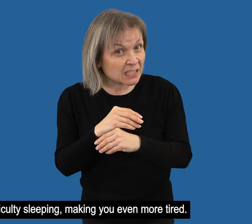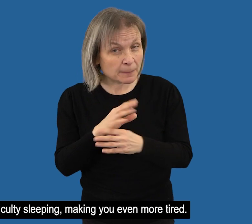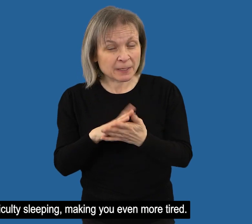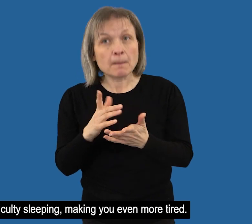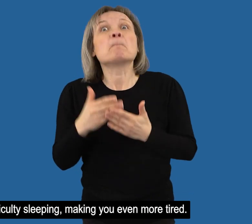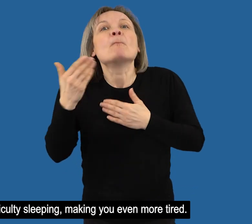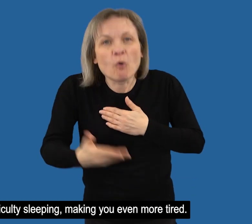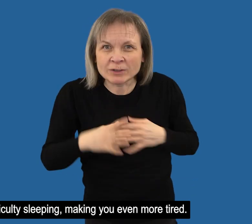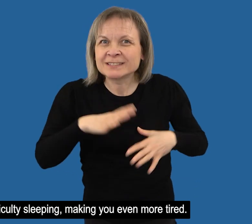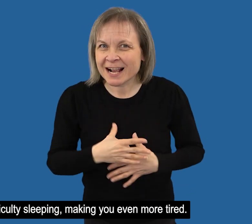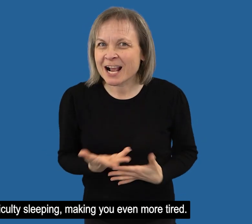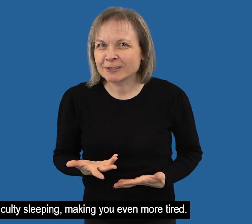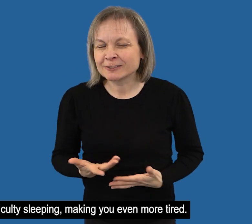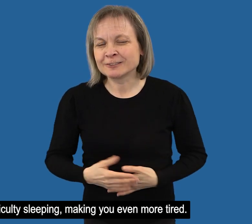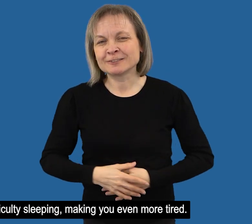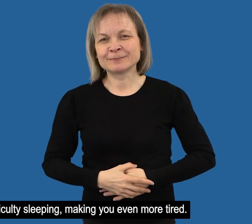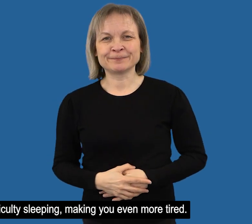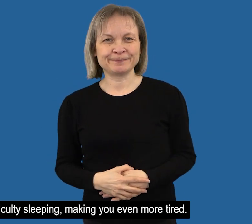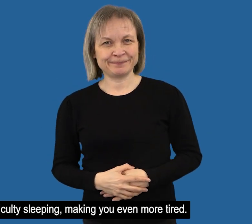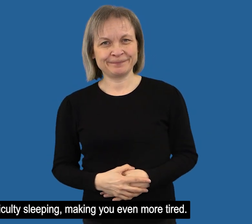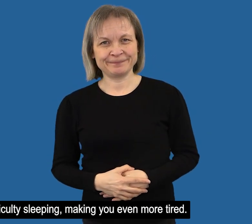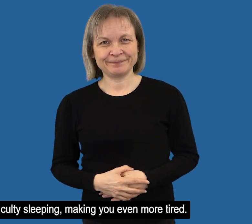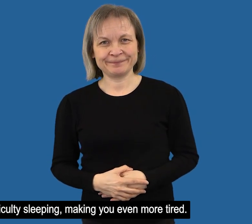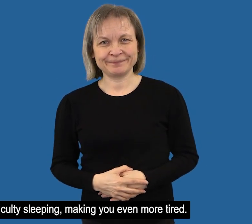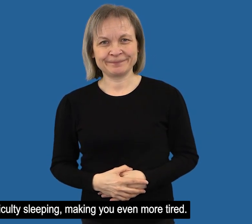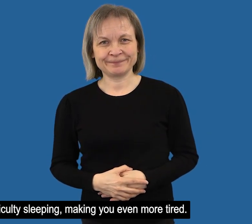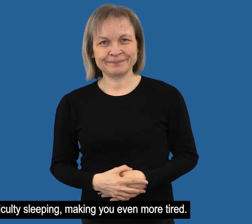You might have difficulty sleeping, making you even more tired.